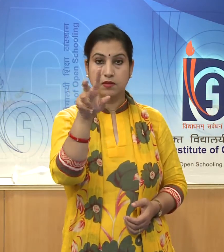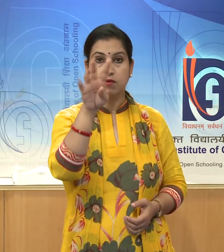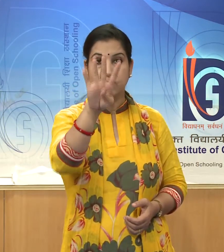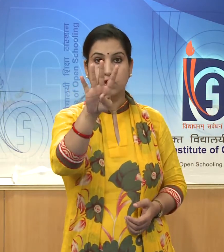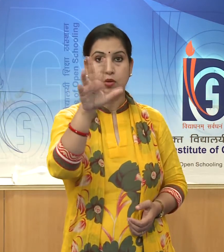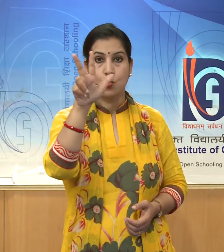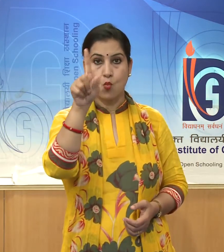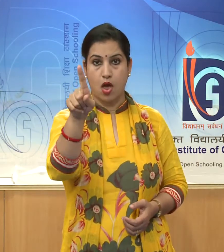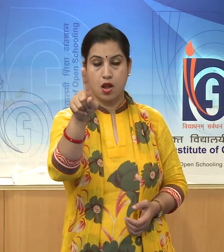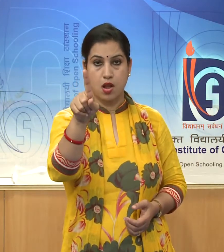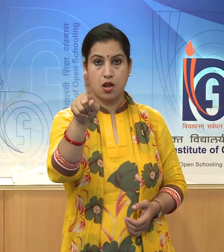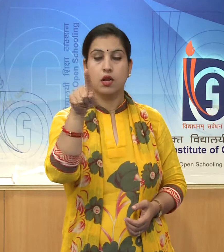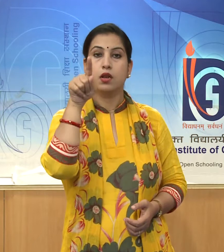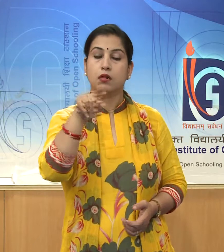1841 and died